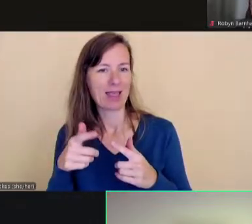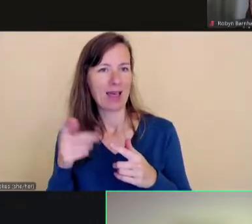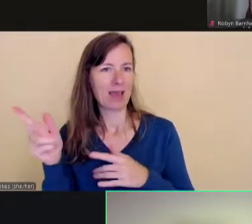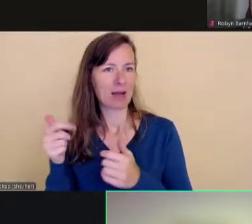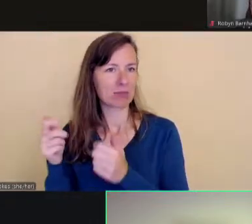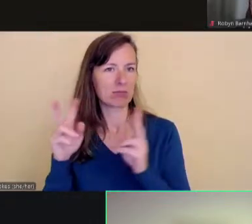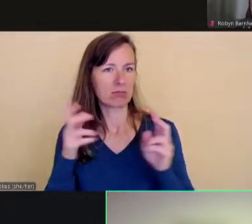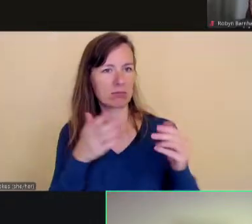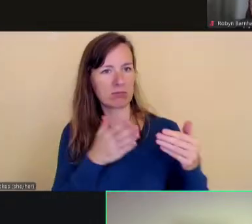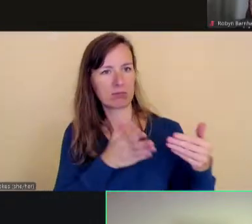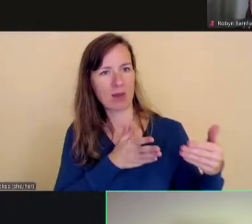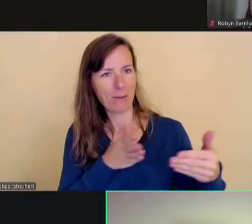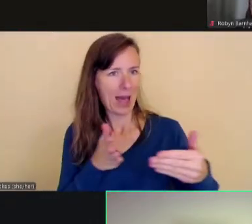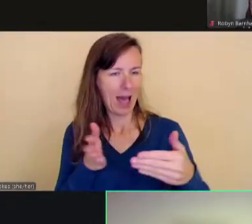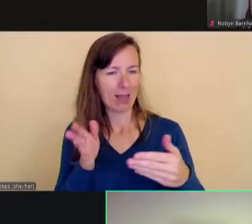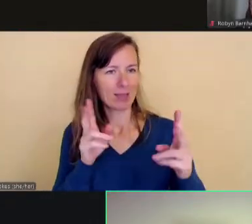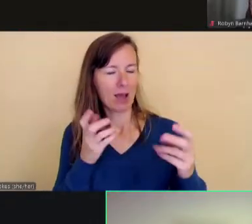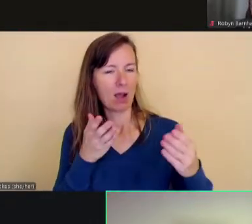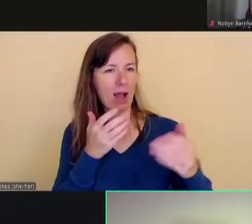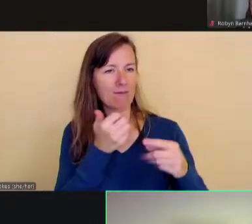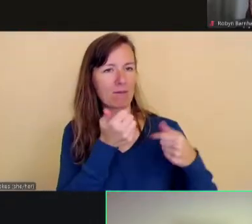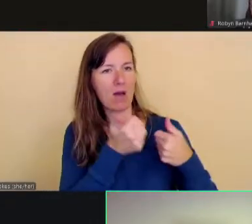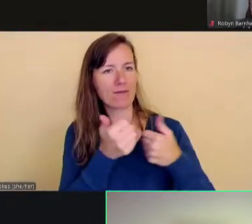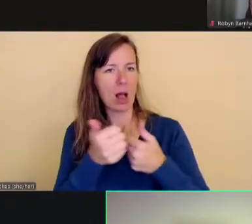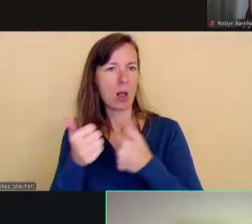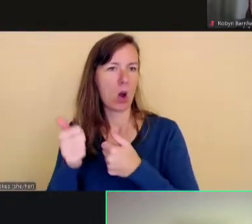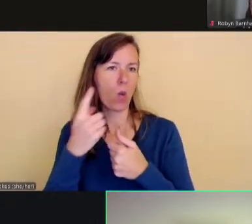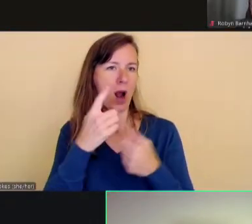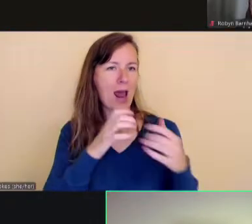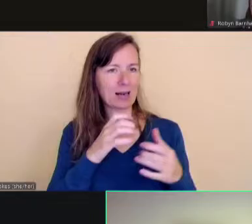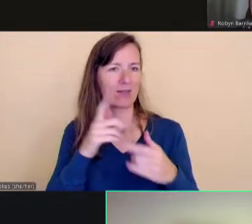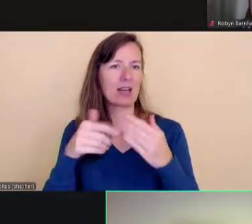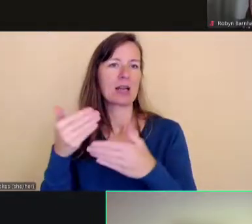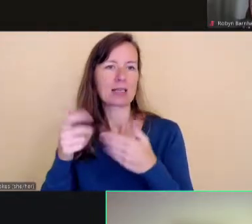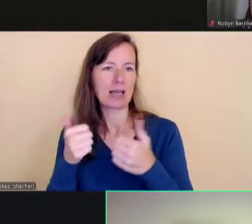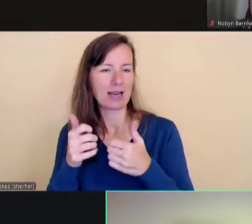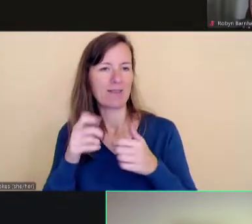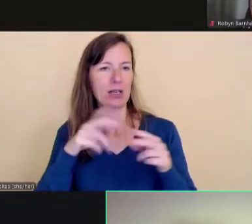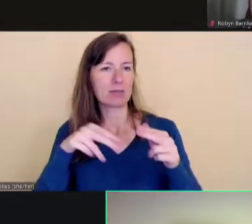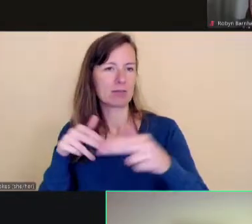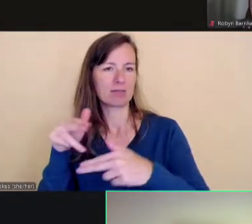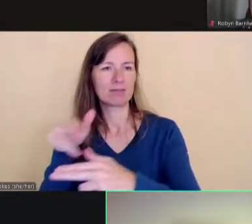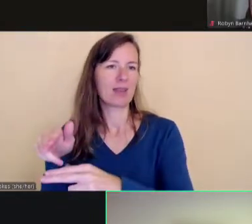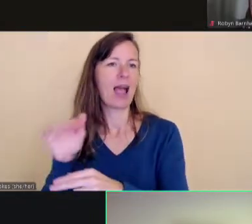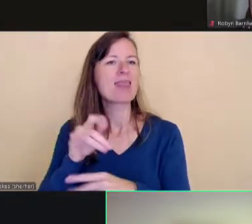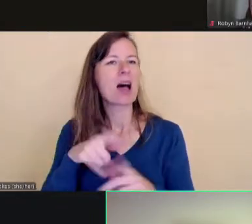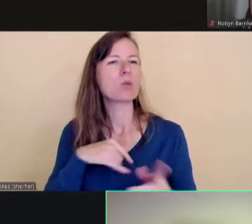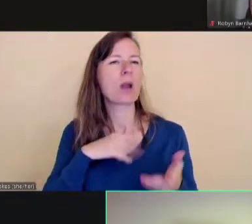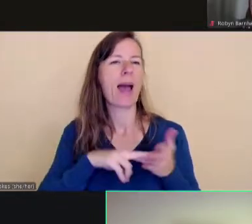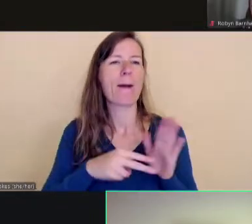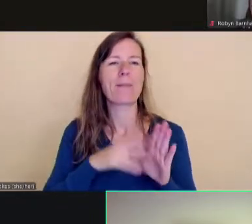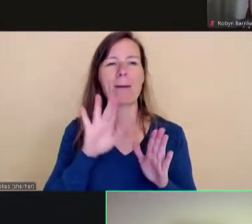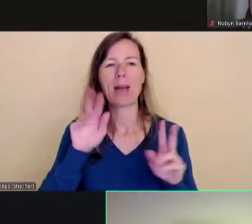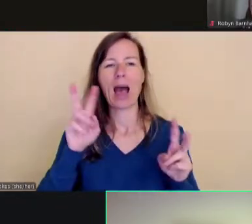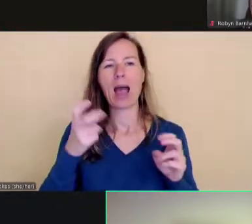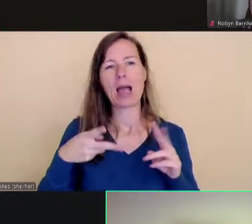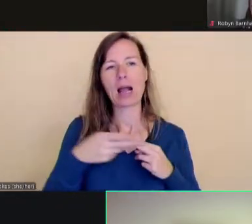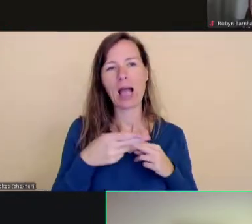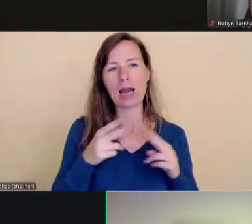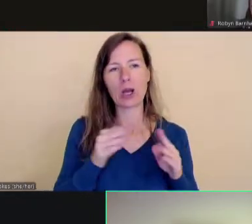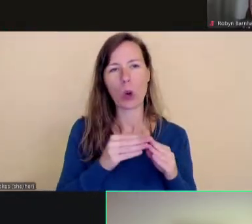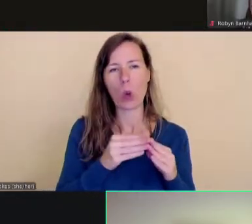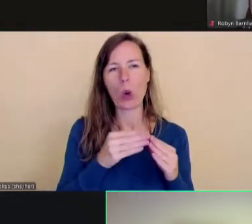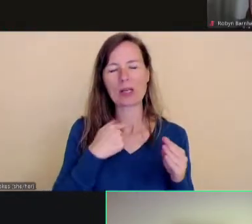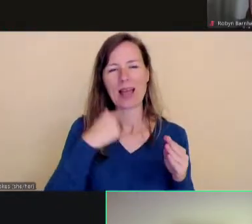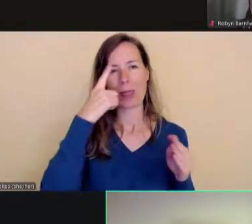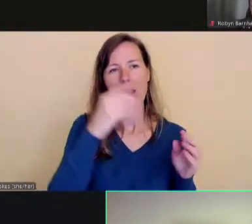the path, whatever the path is. That's essentially all I meant by cutting corners. I'm thinking of it as in terms